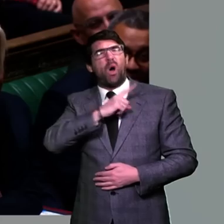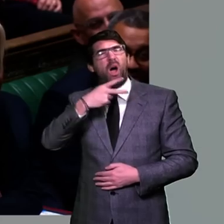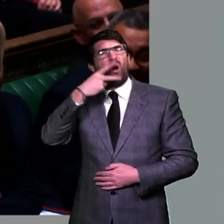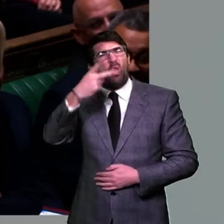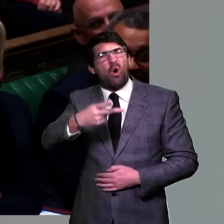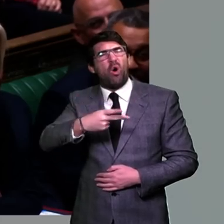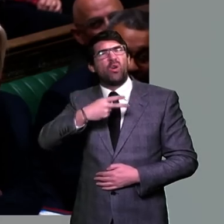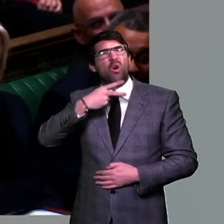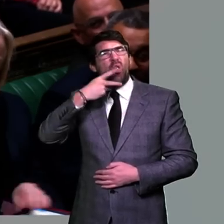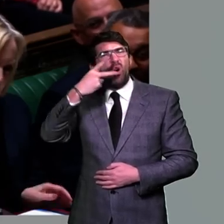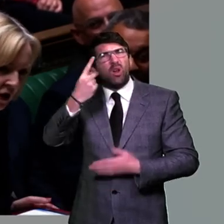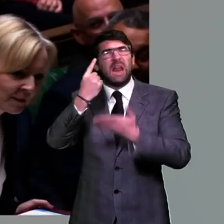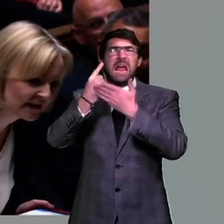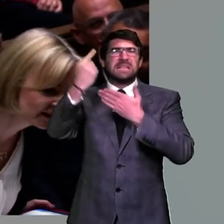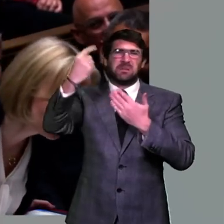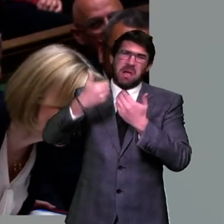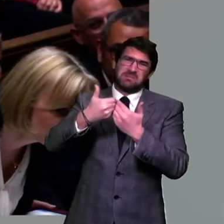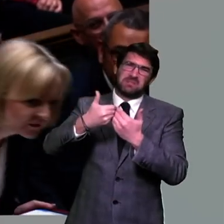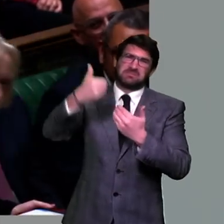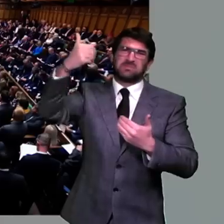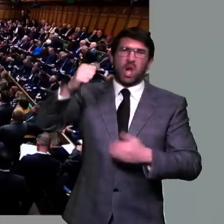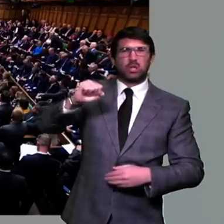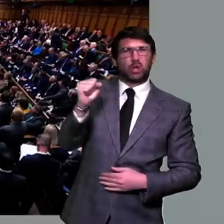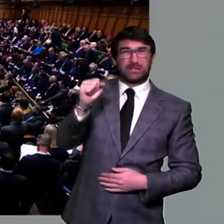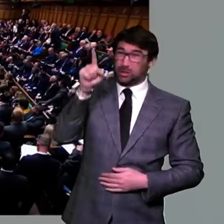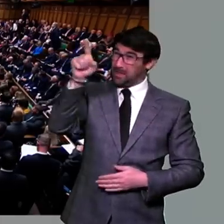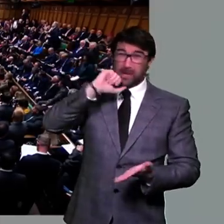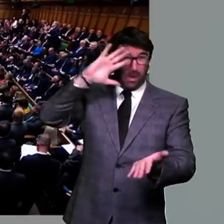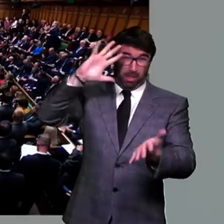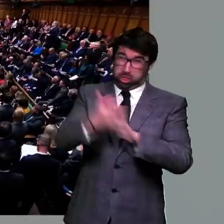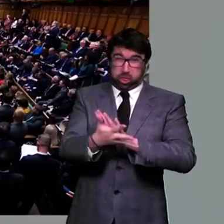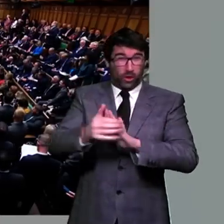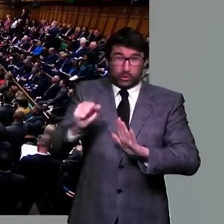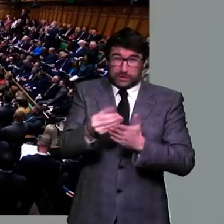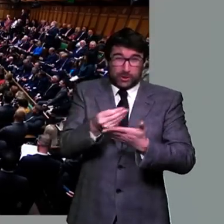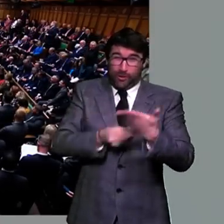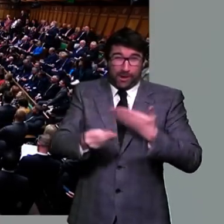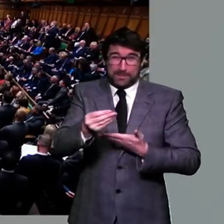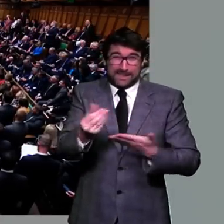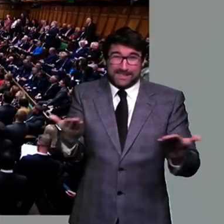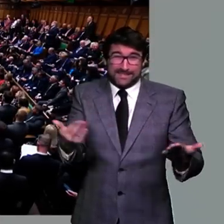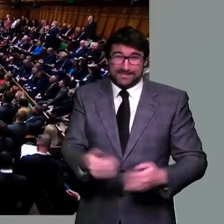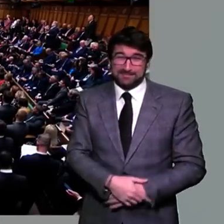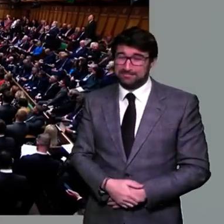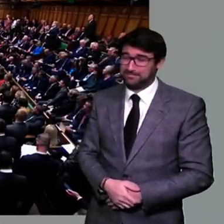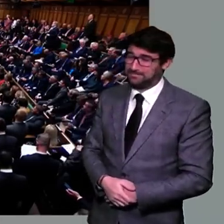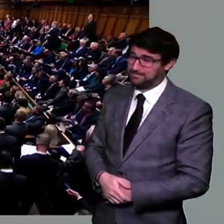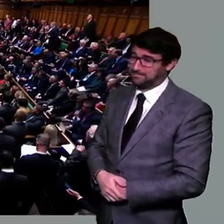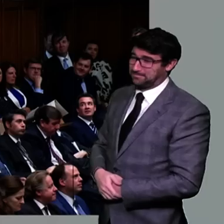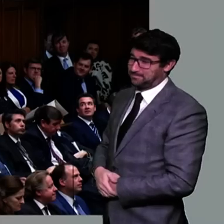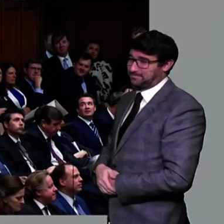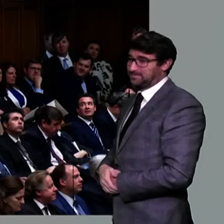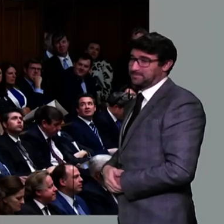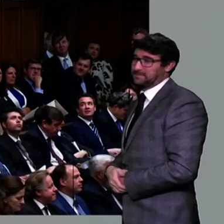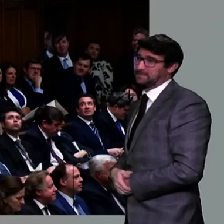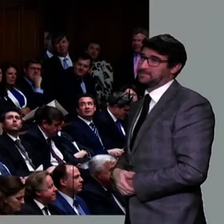would plunge the Scottish economy into chaos? Gary Sambrook. Thank you very much, Mr. Speaker. Over